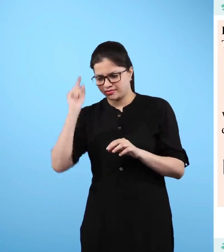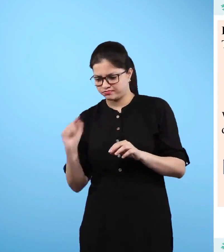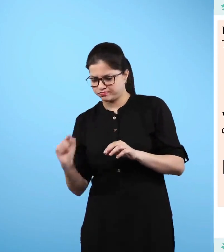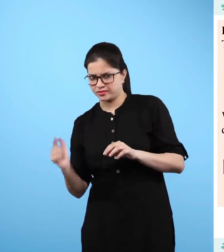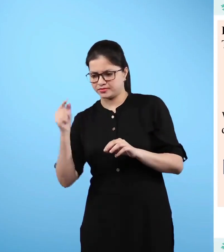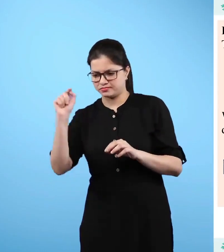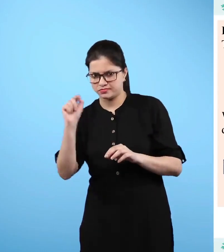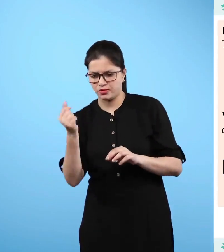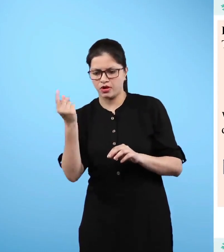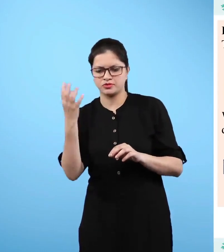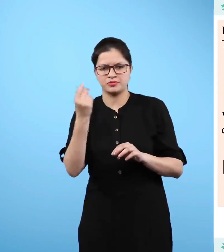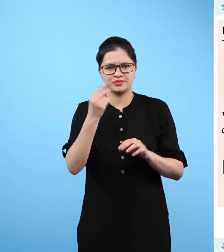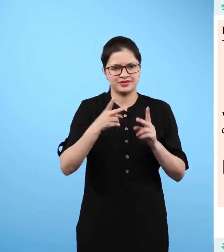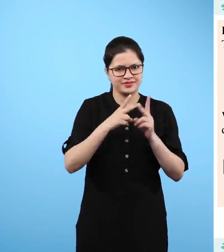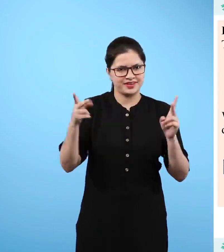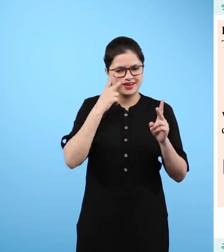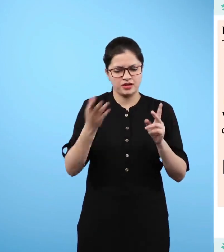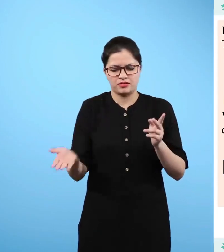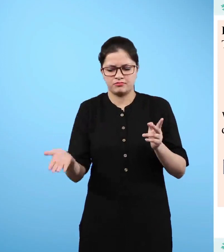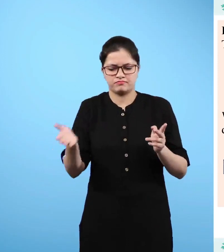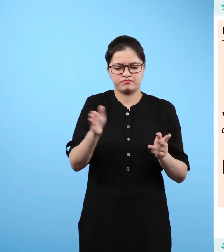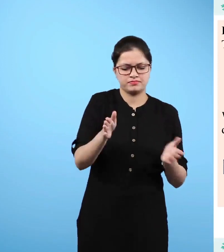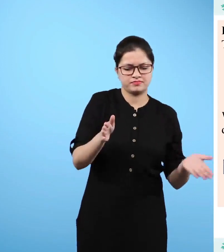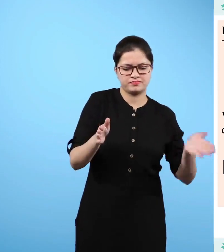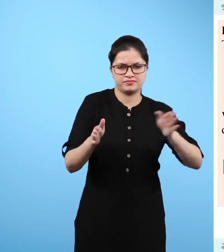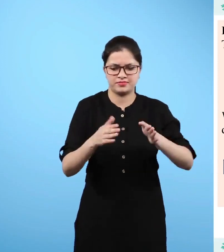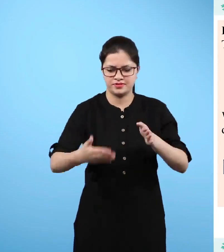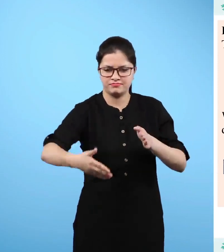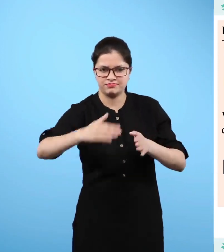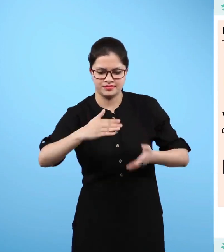when folded, can be turned into a cube.